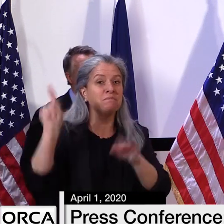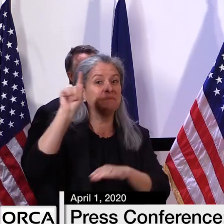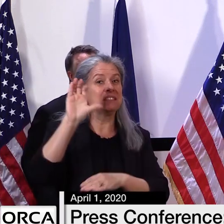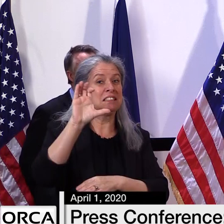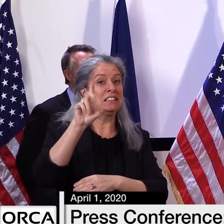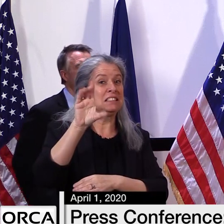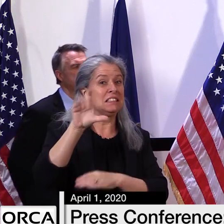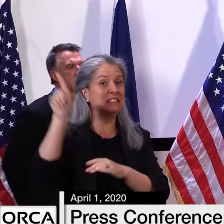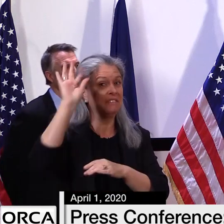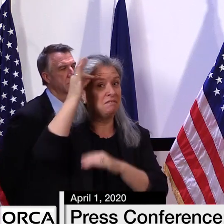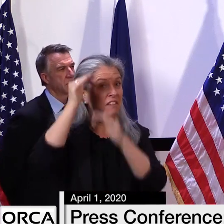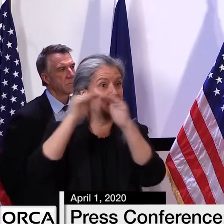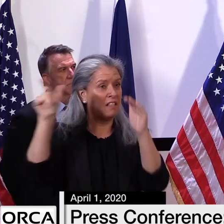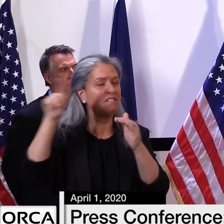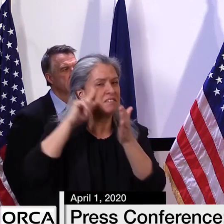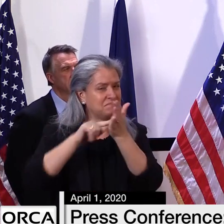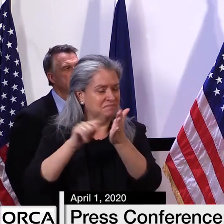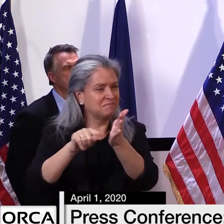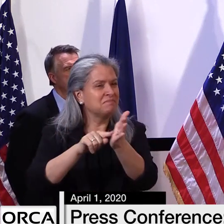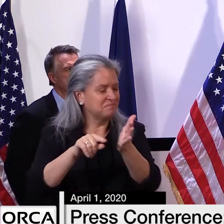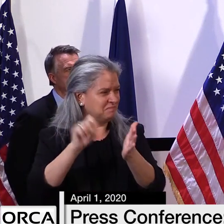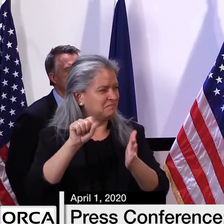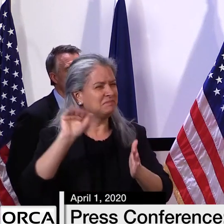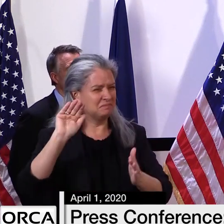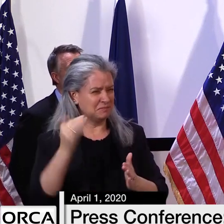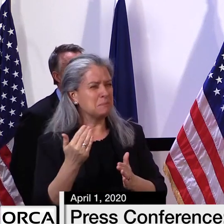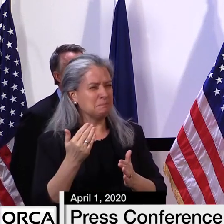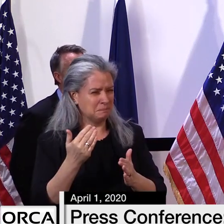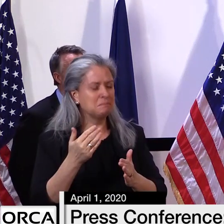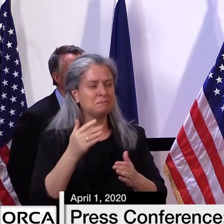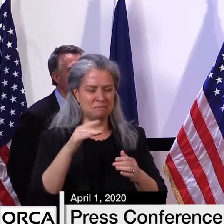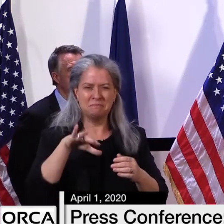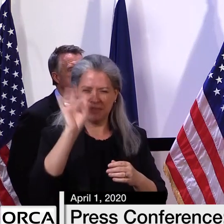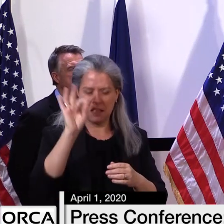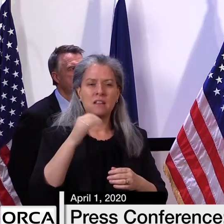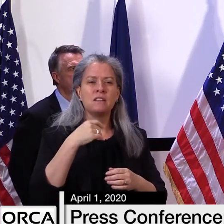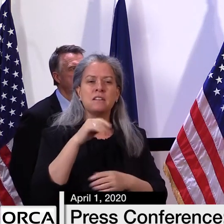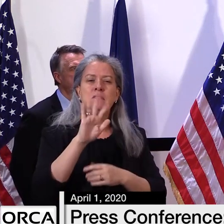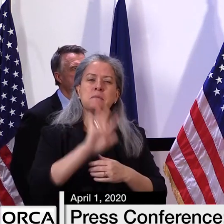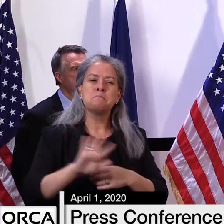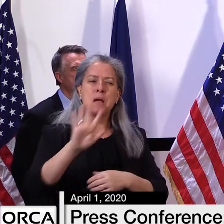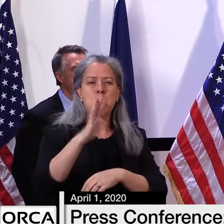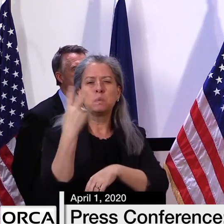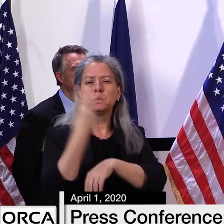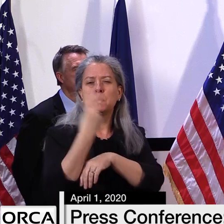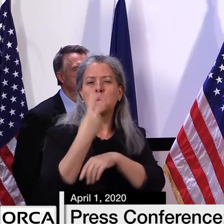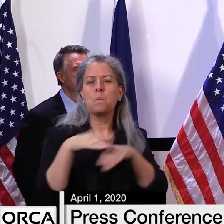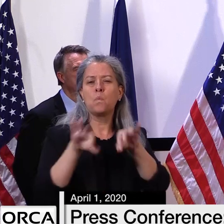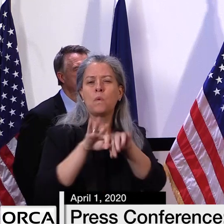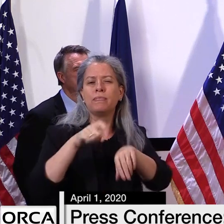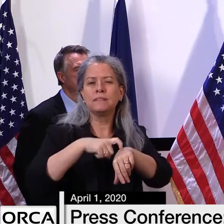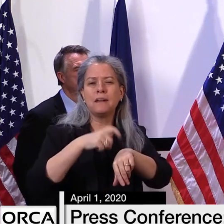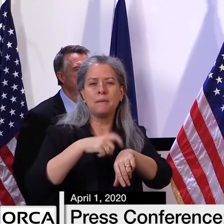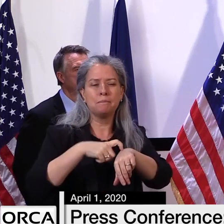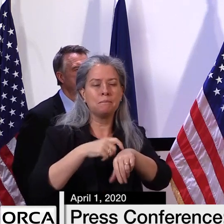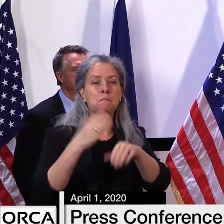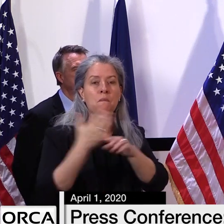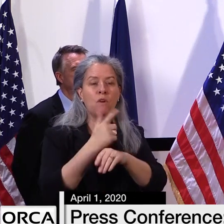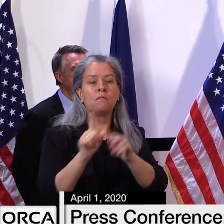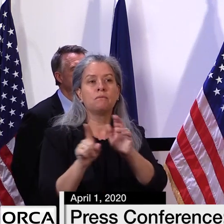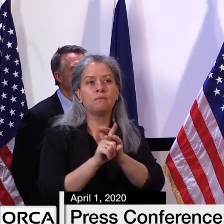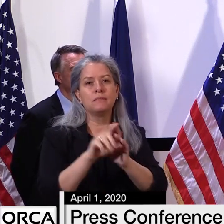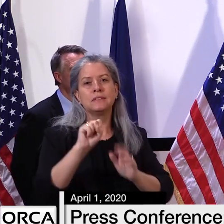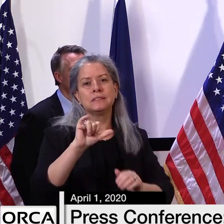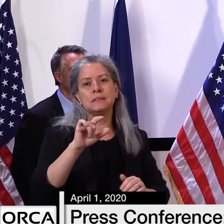suspected, that there's about a 48-hour period before symptoms might appear that someone could